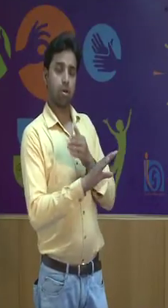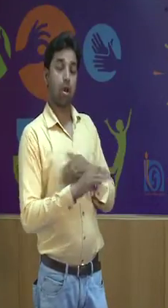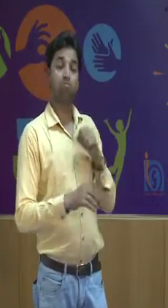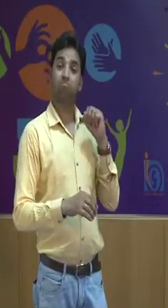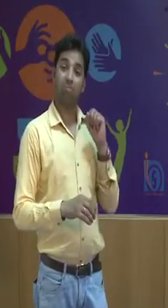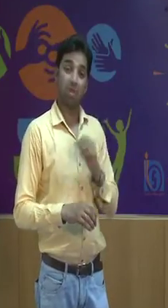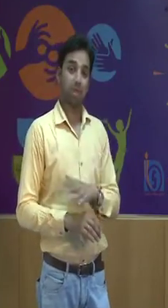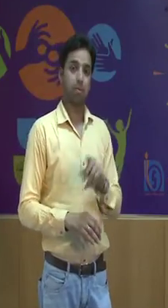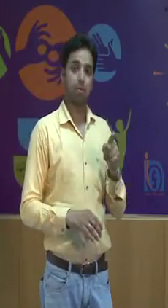very bad.